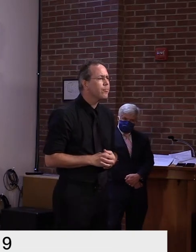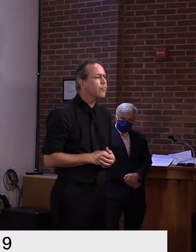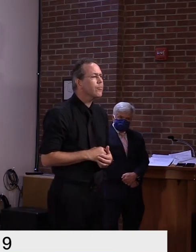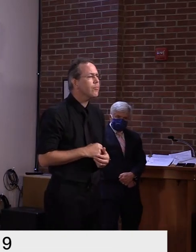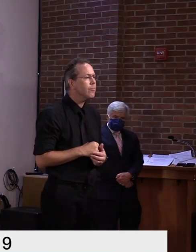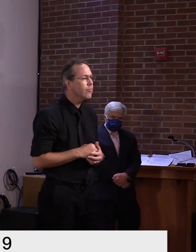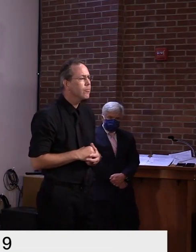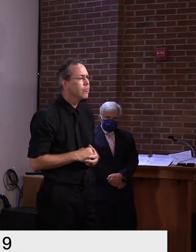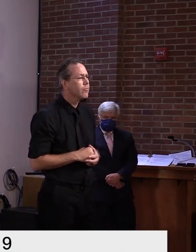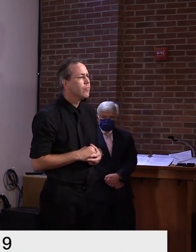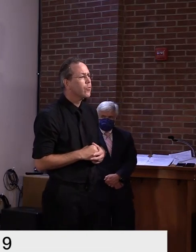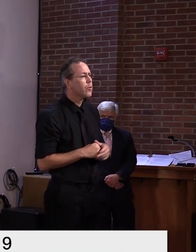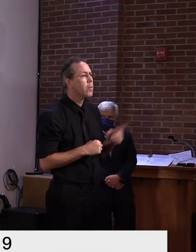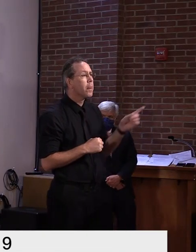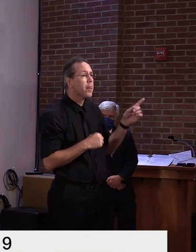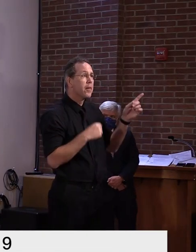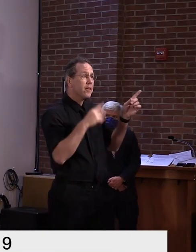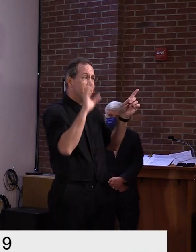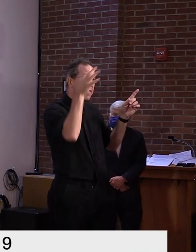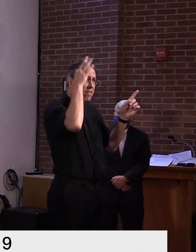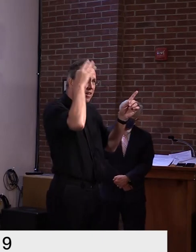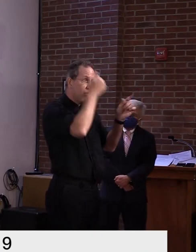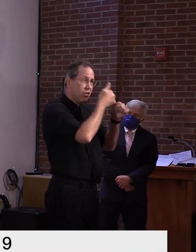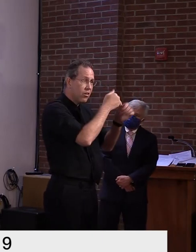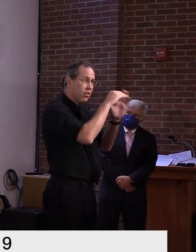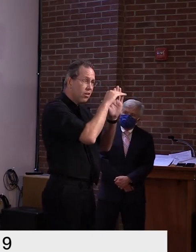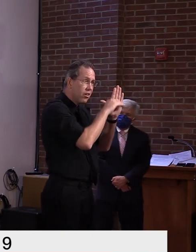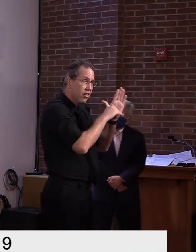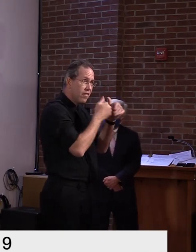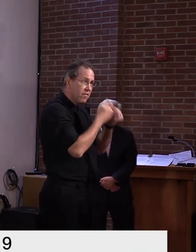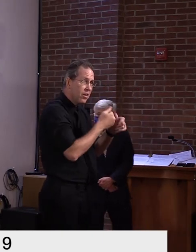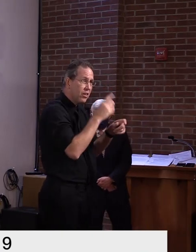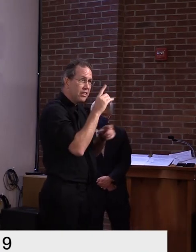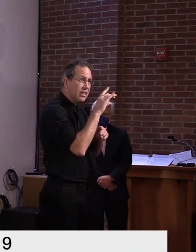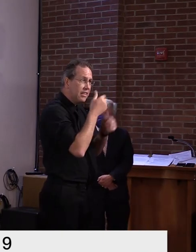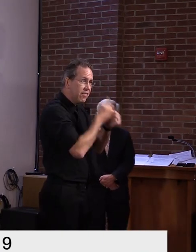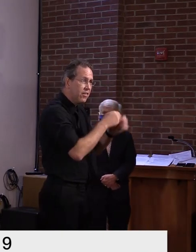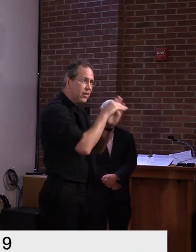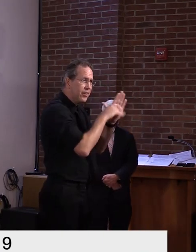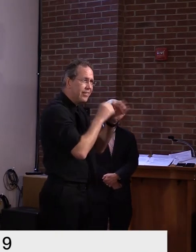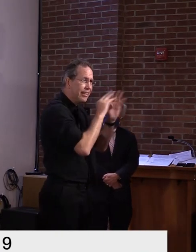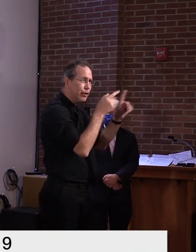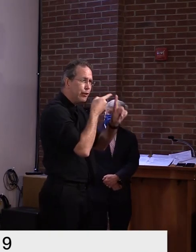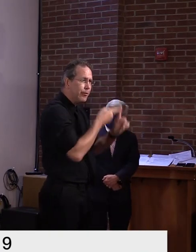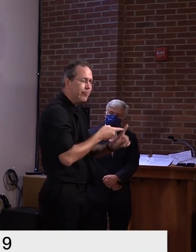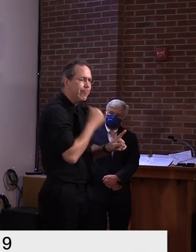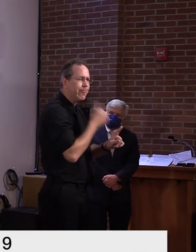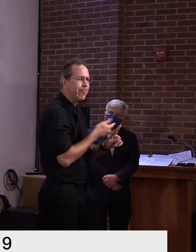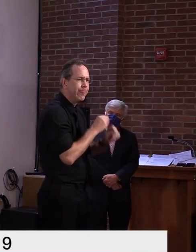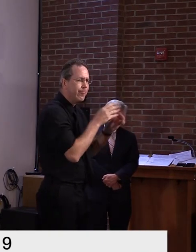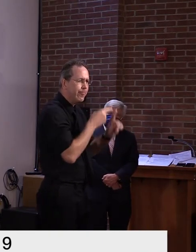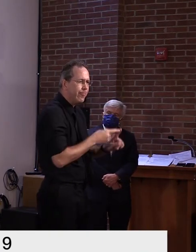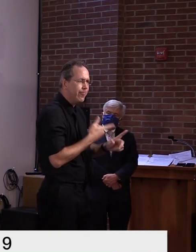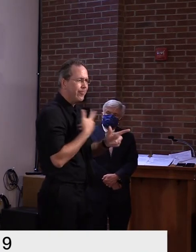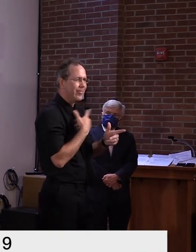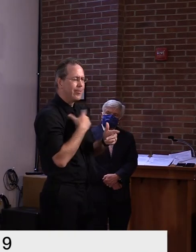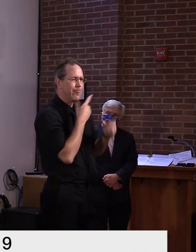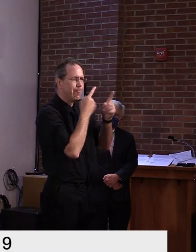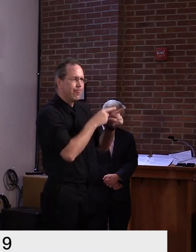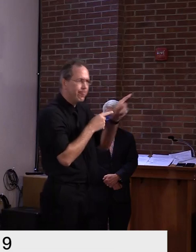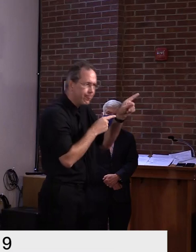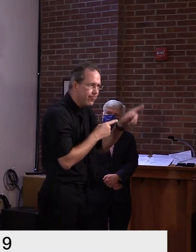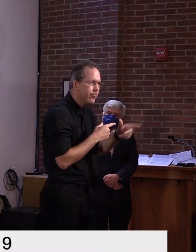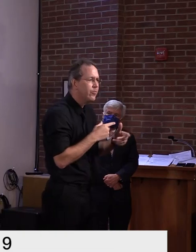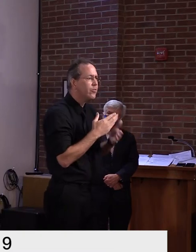CDC specifically does not mandate testing college students So states that aren't doing